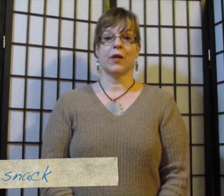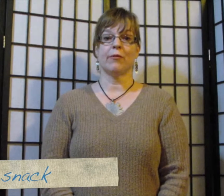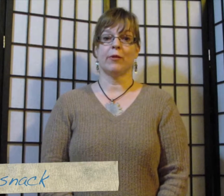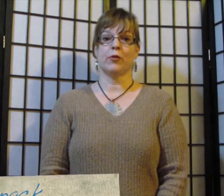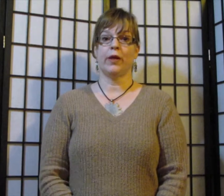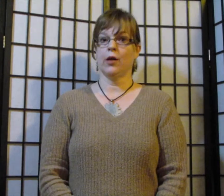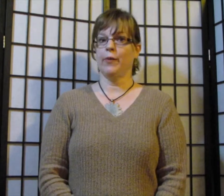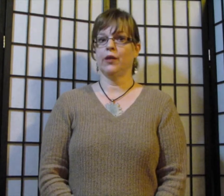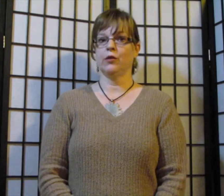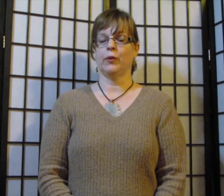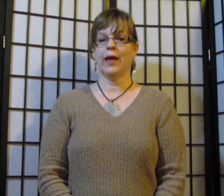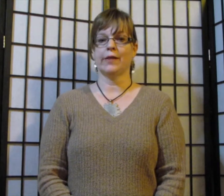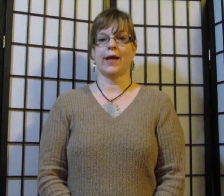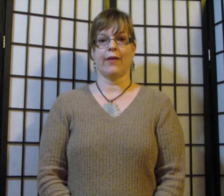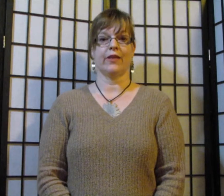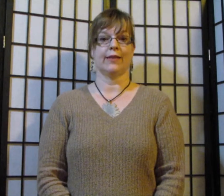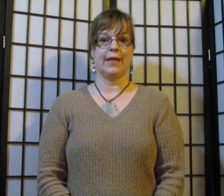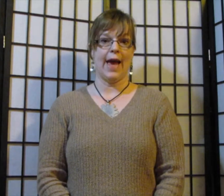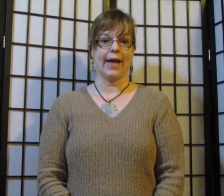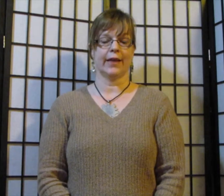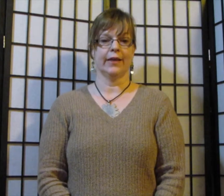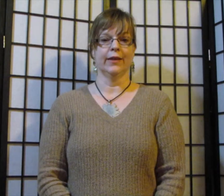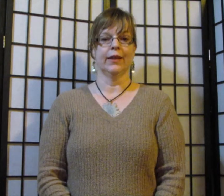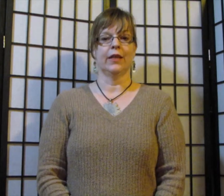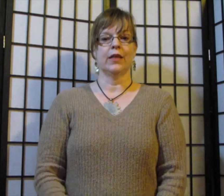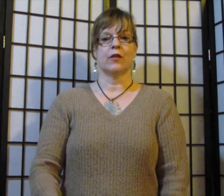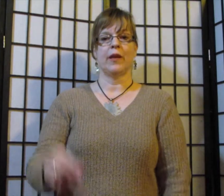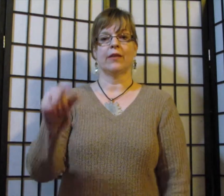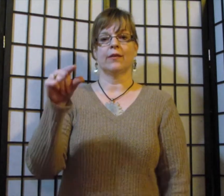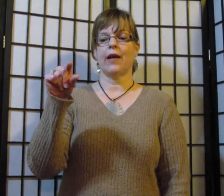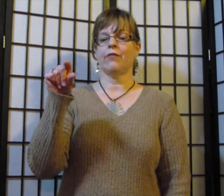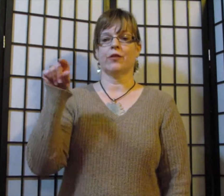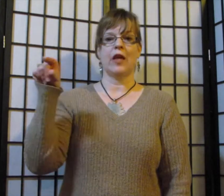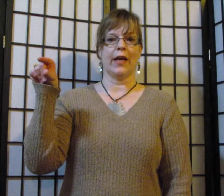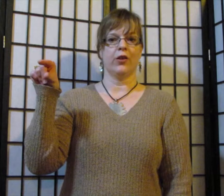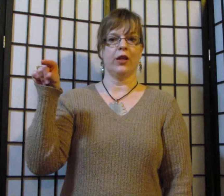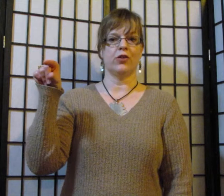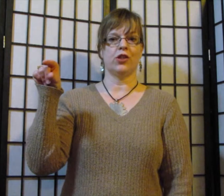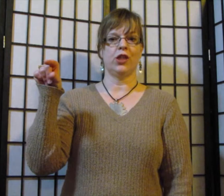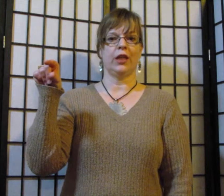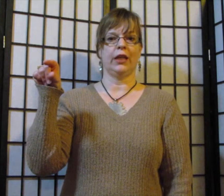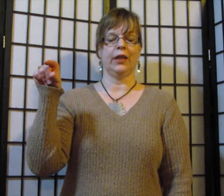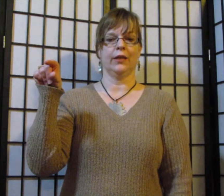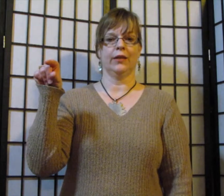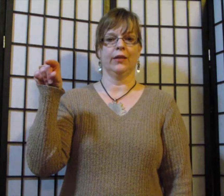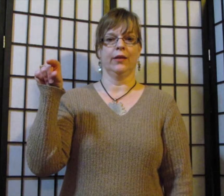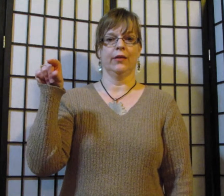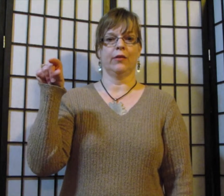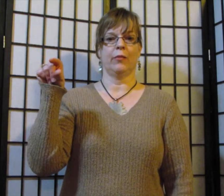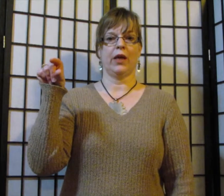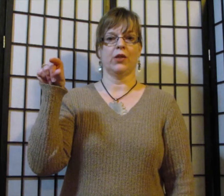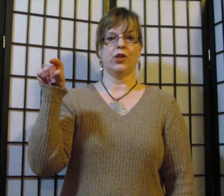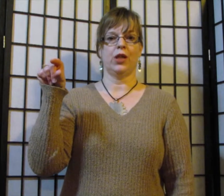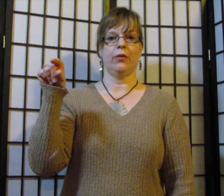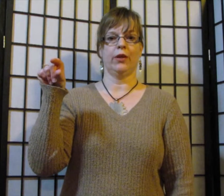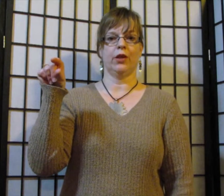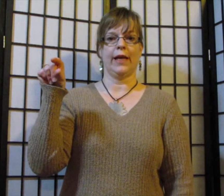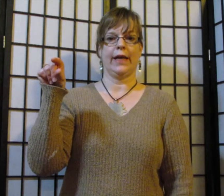Sometimes between our meals we like to have a snack. To make the sign for snack you need your G. So make a G with your